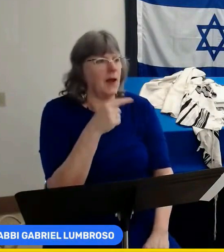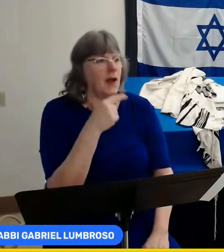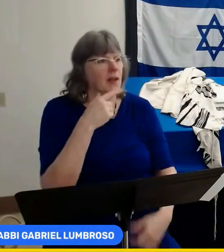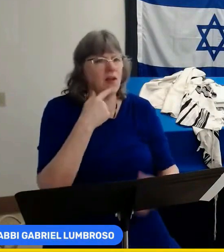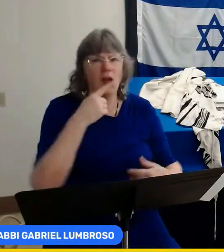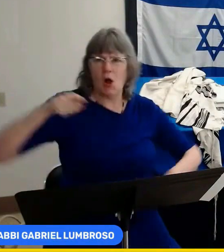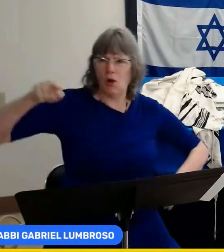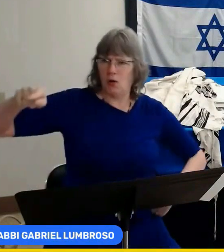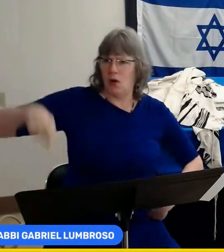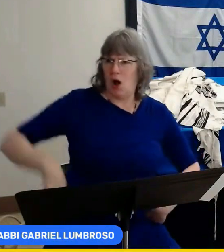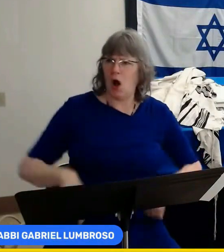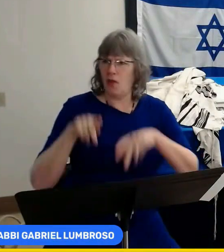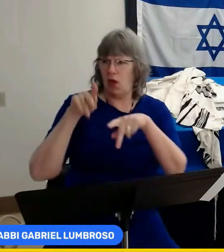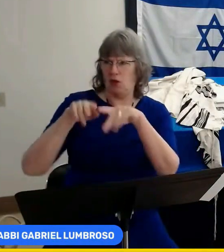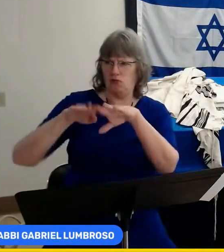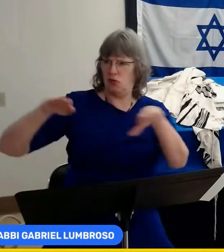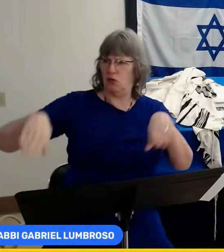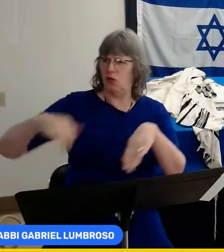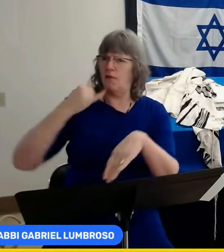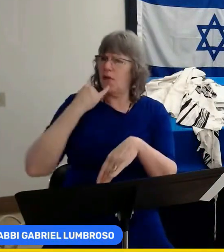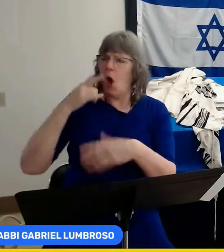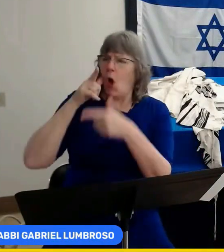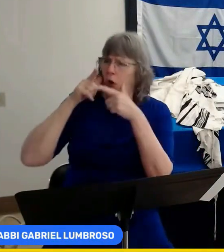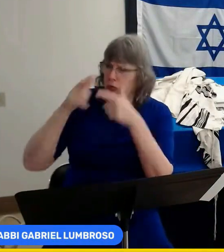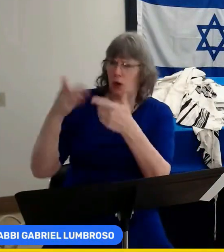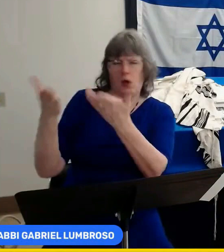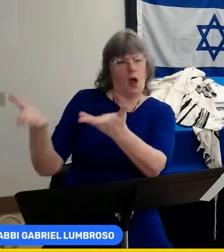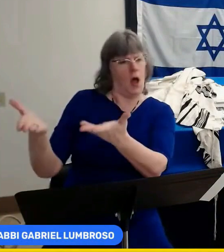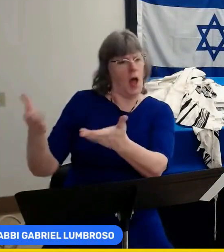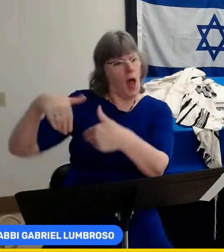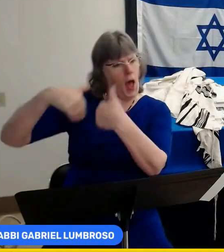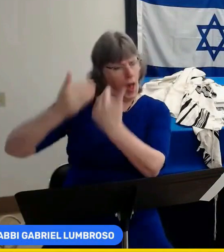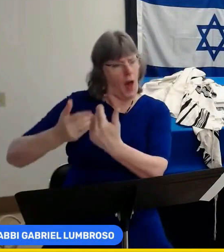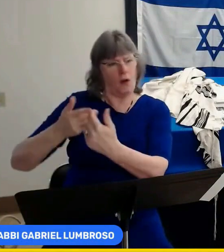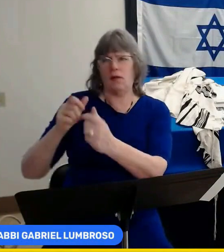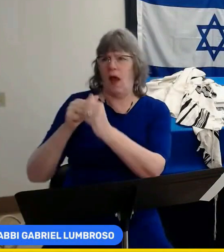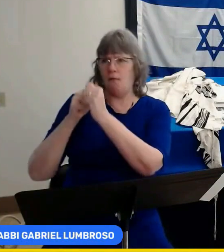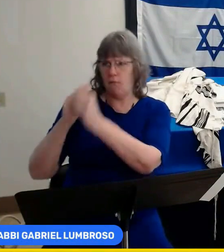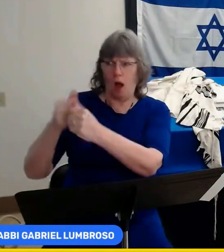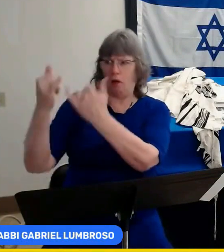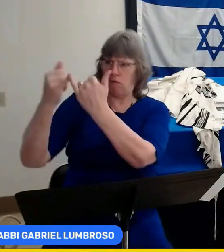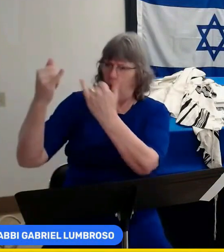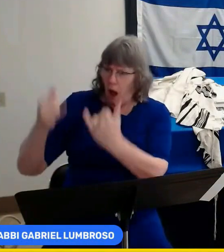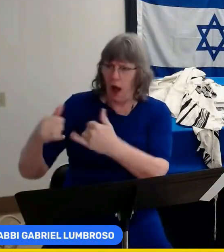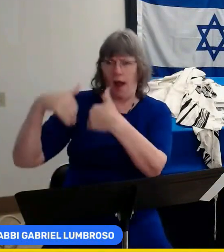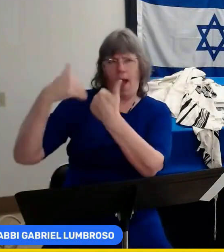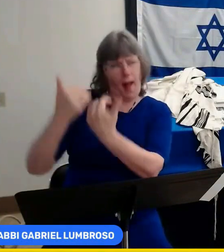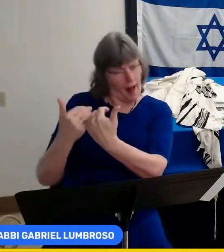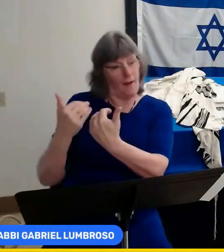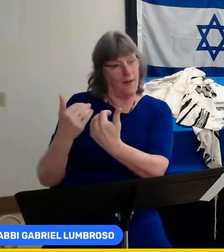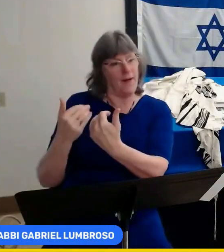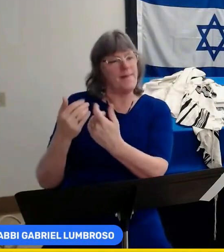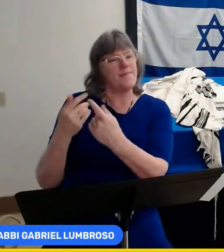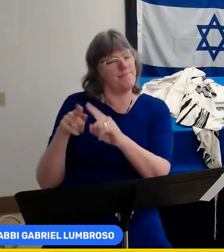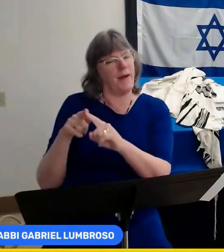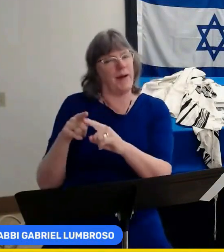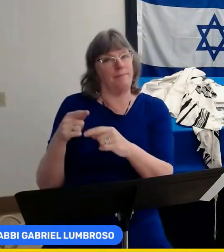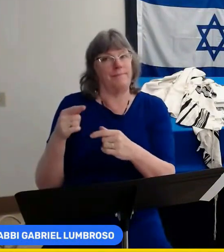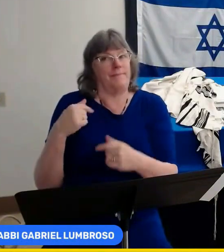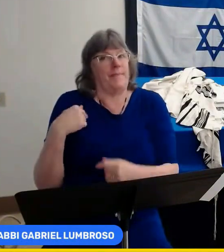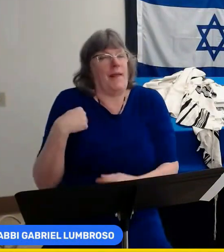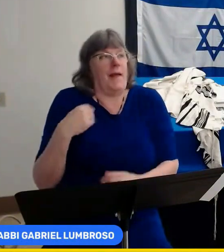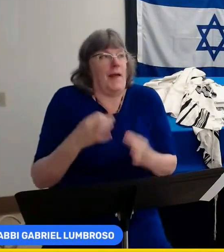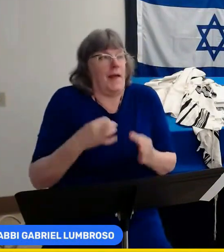how could they? Well, let's look at our own life, how we react even to new information that we get with the